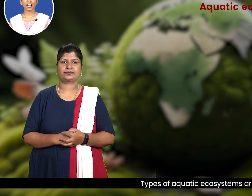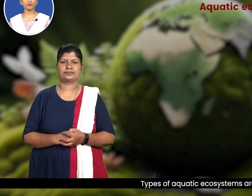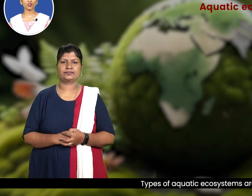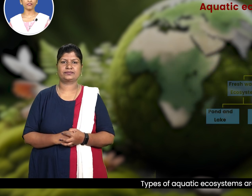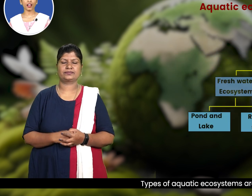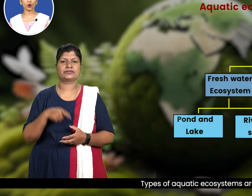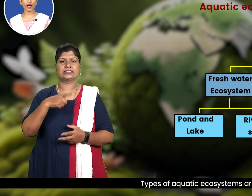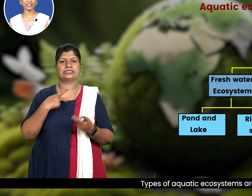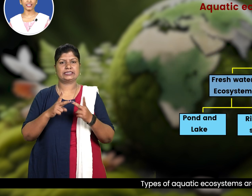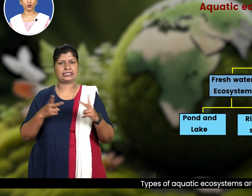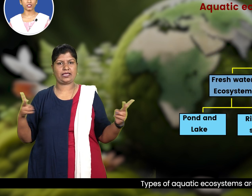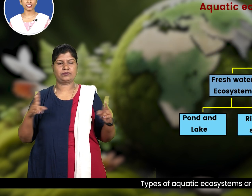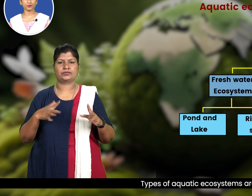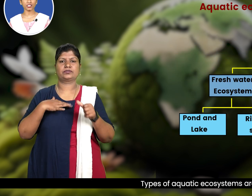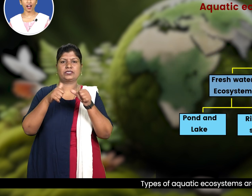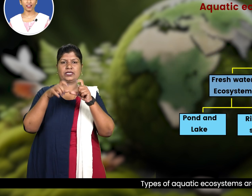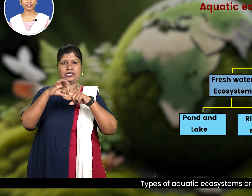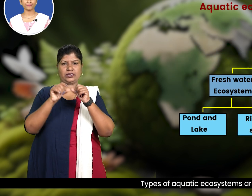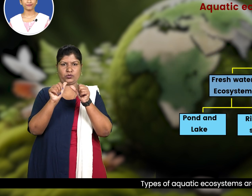Types of aquatic ecosystems are